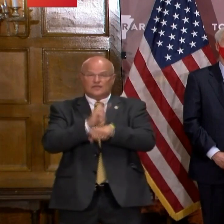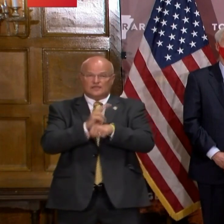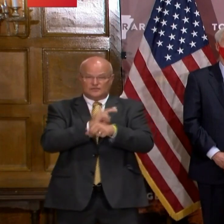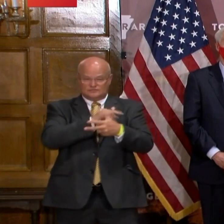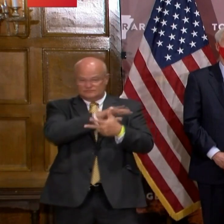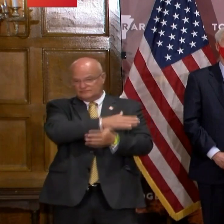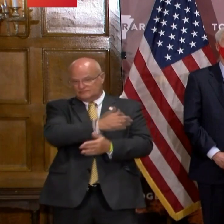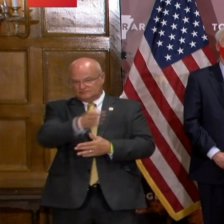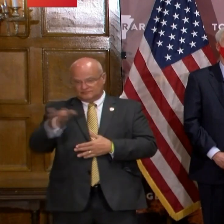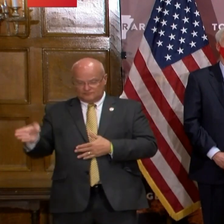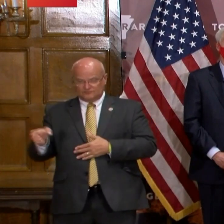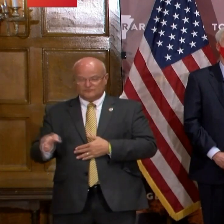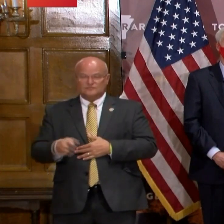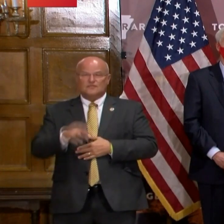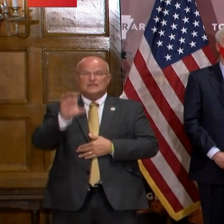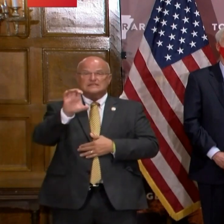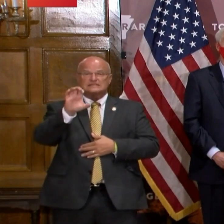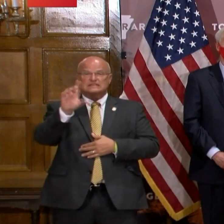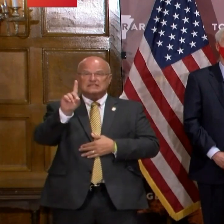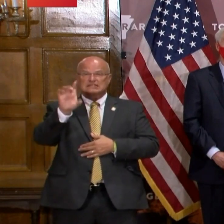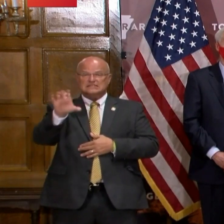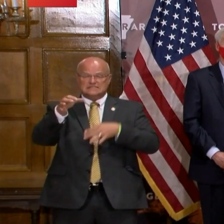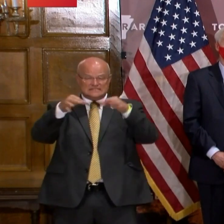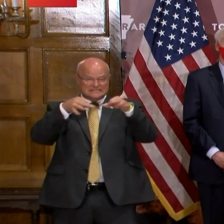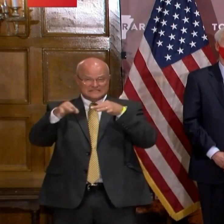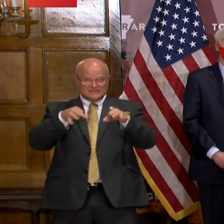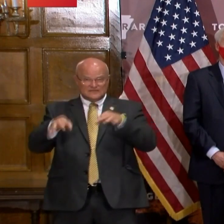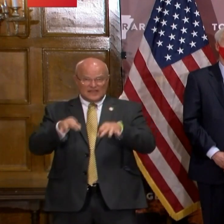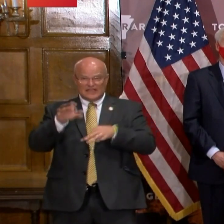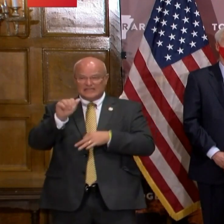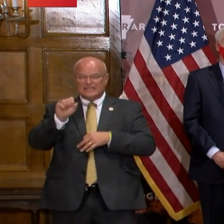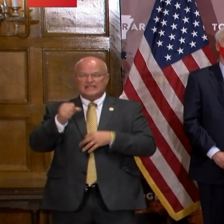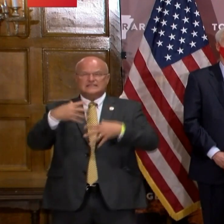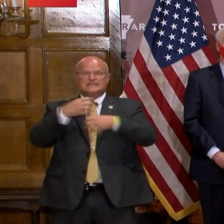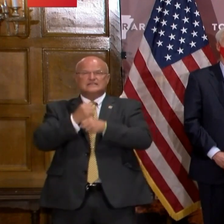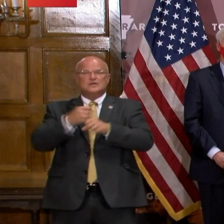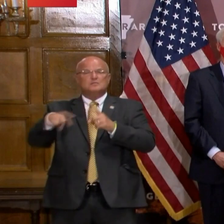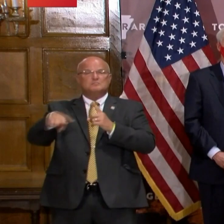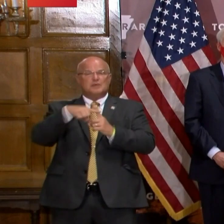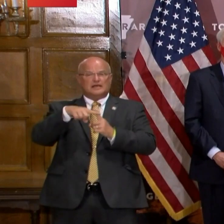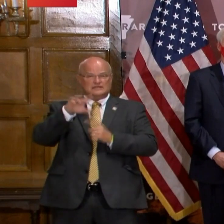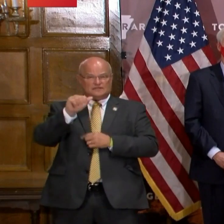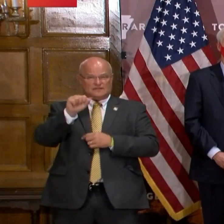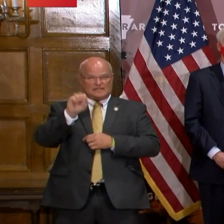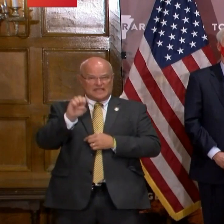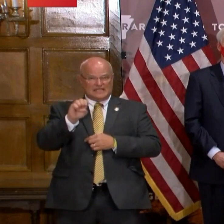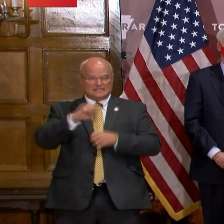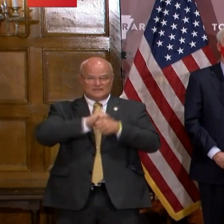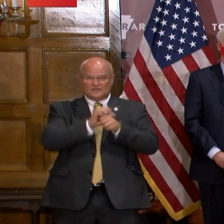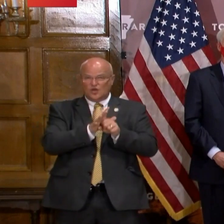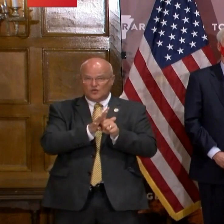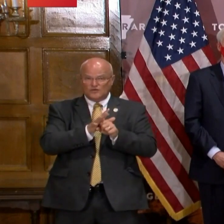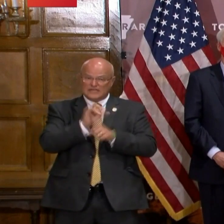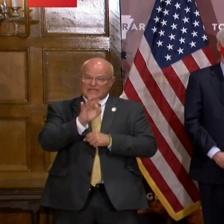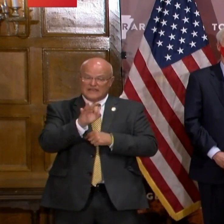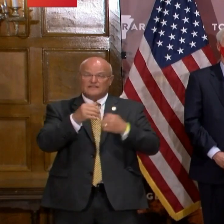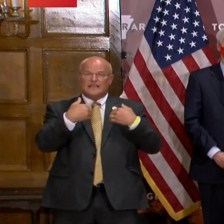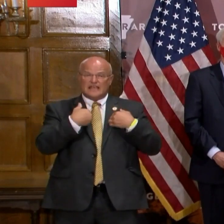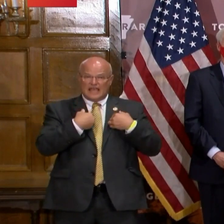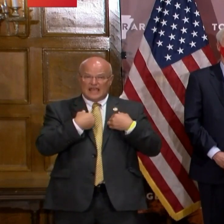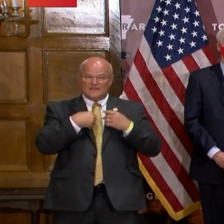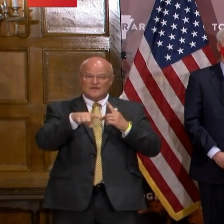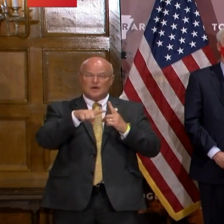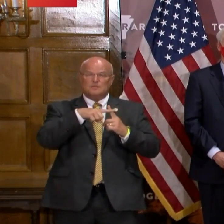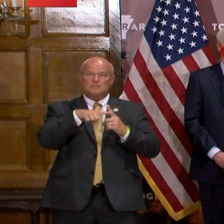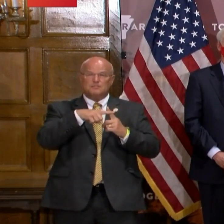So the CDC defines a case as a conclusively positive case of COVID if they have